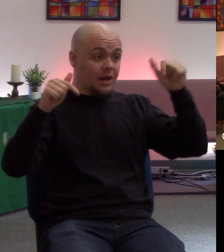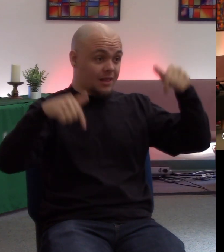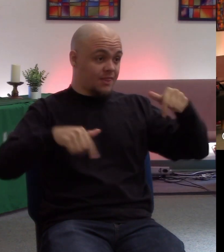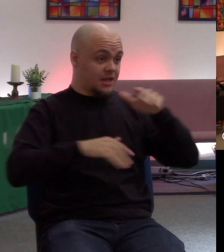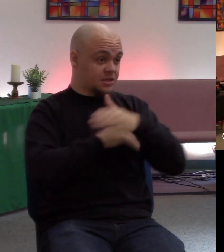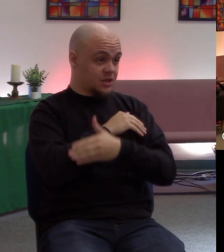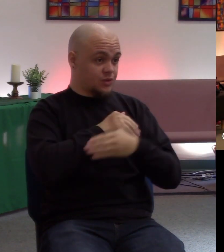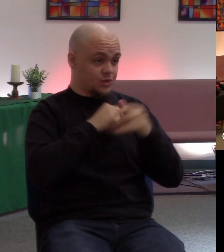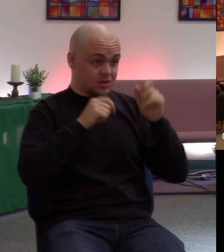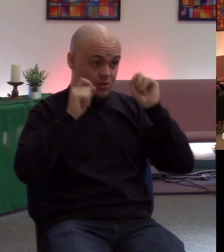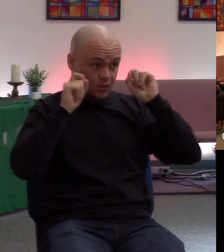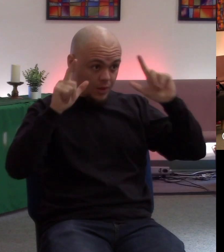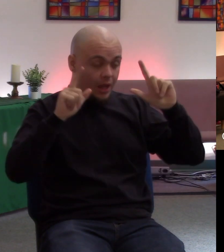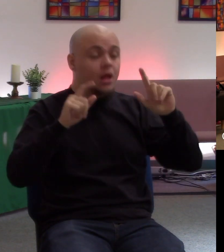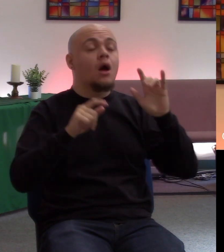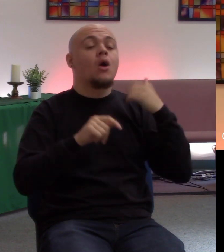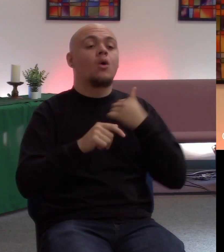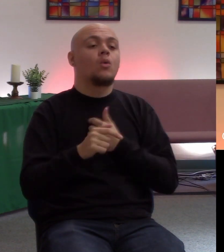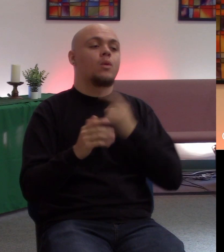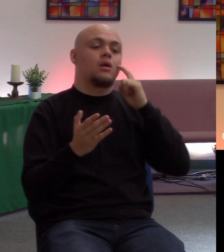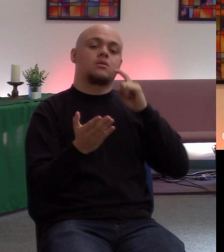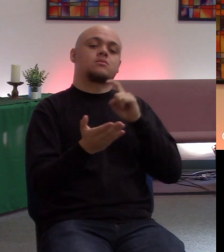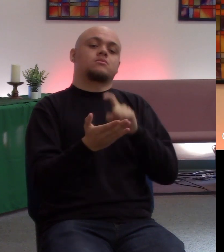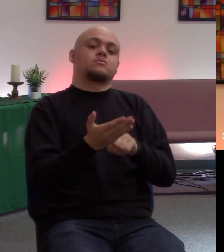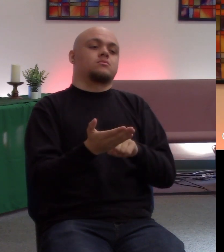During the Great Awakening in this country,